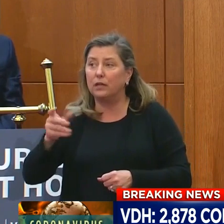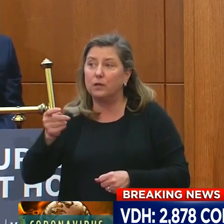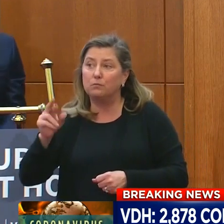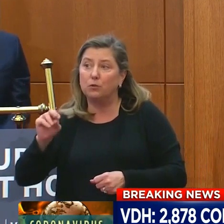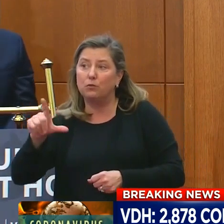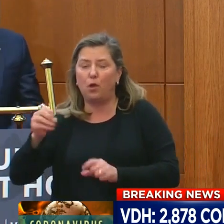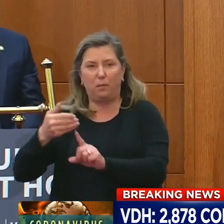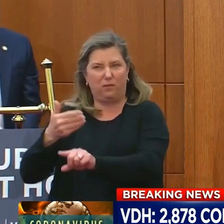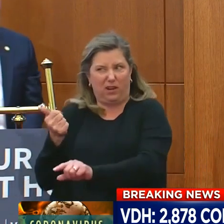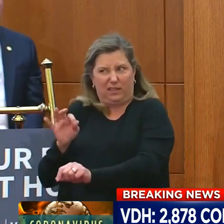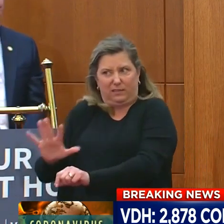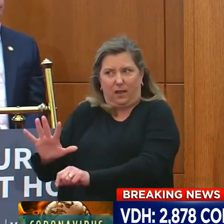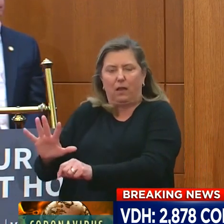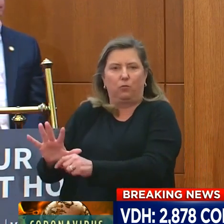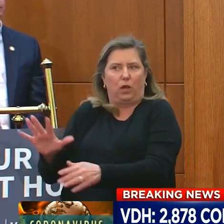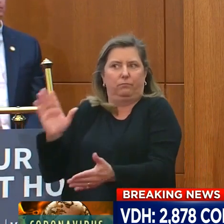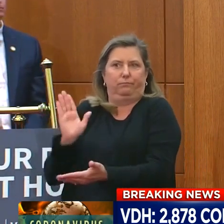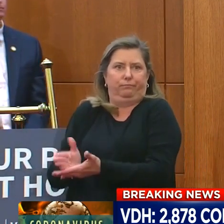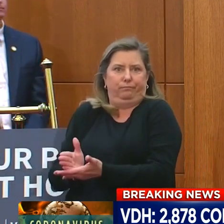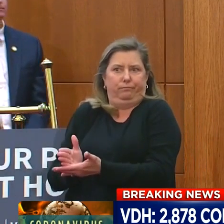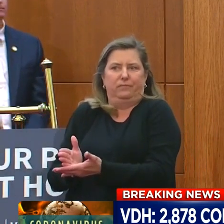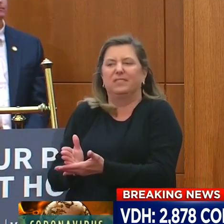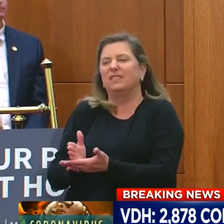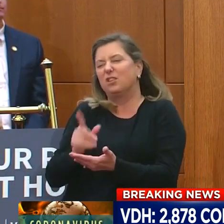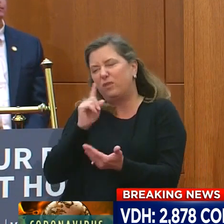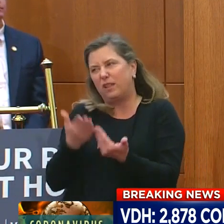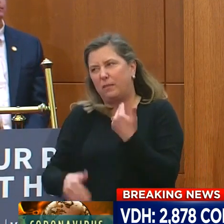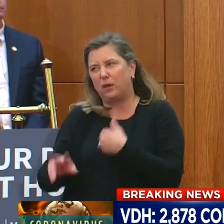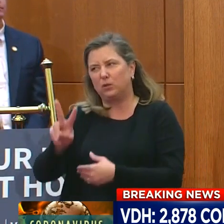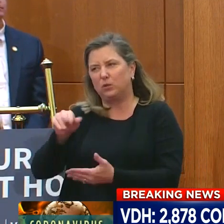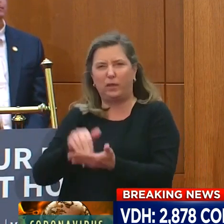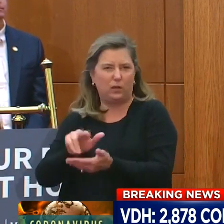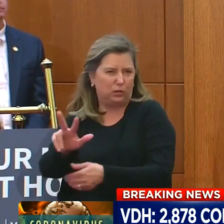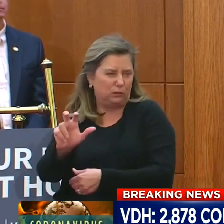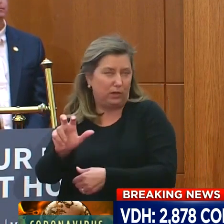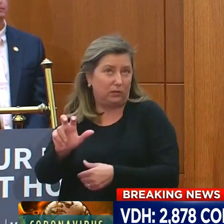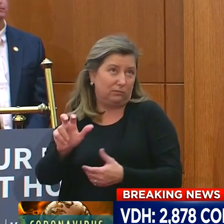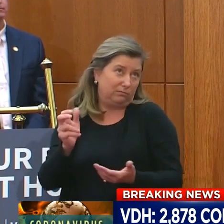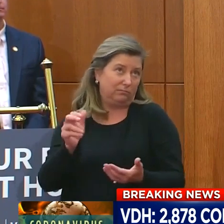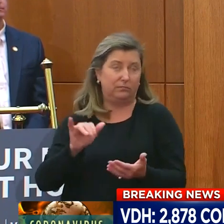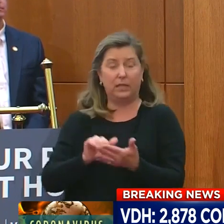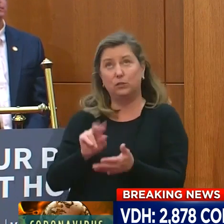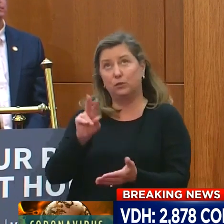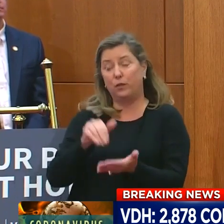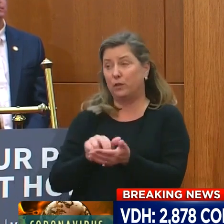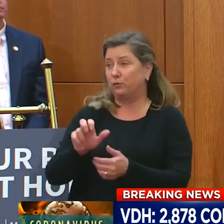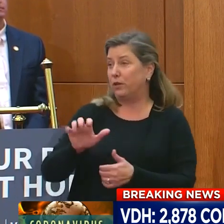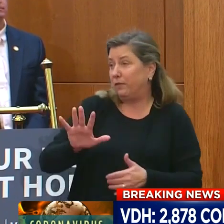when parole was abolished, it's actually only about 2,300. I think it's 2,351.